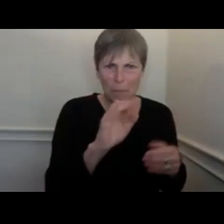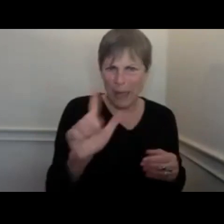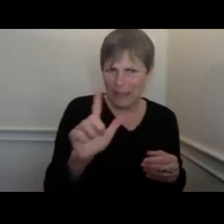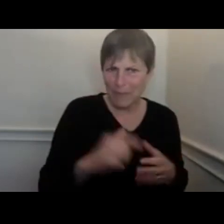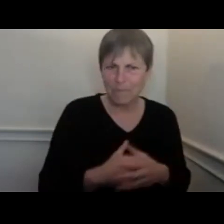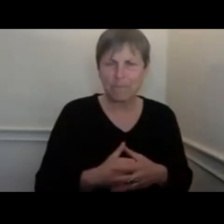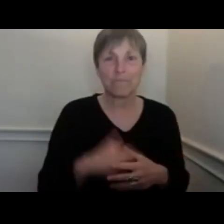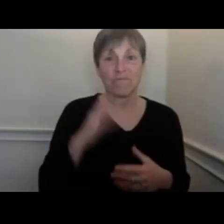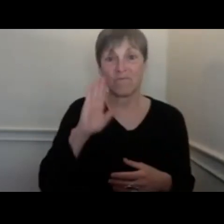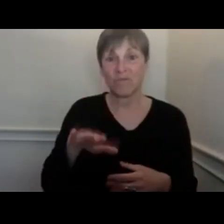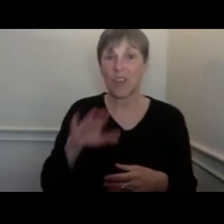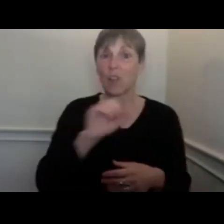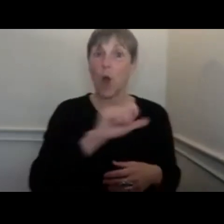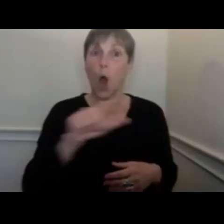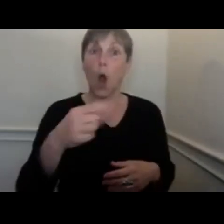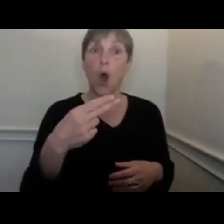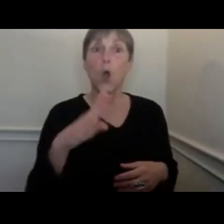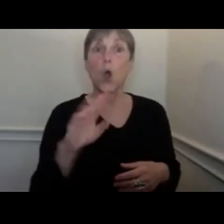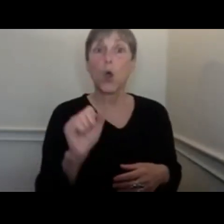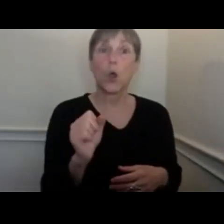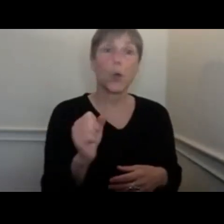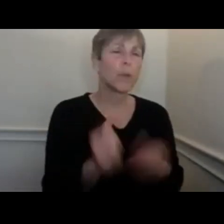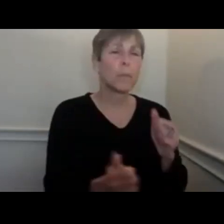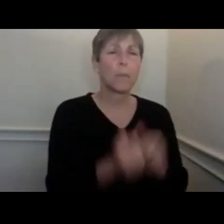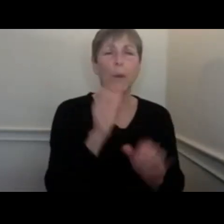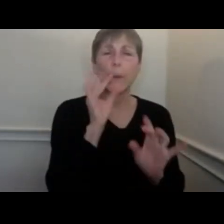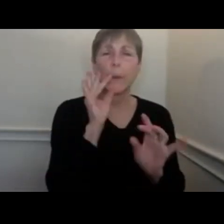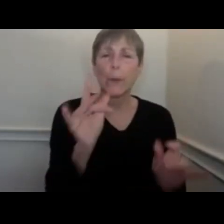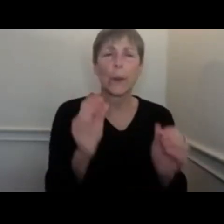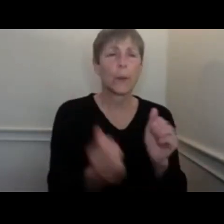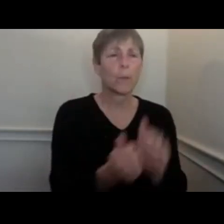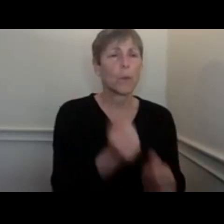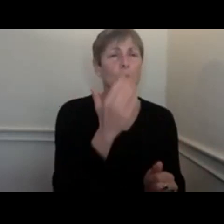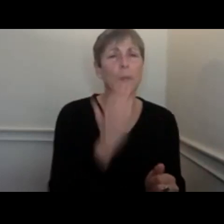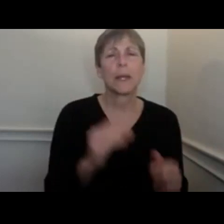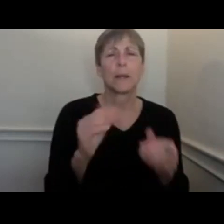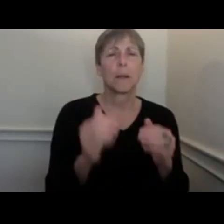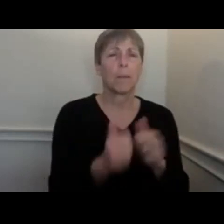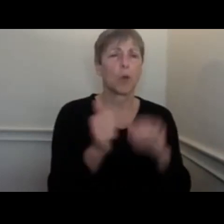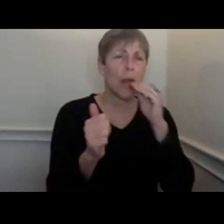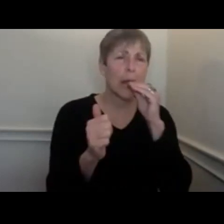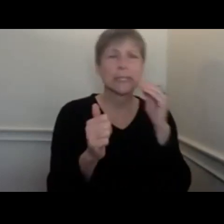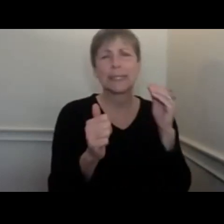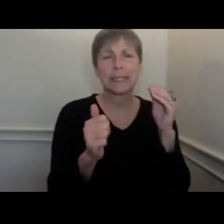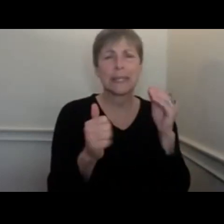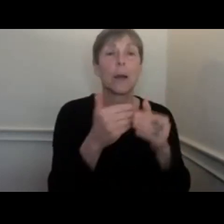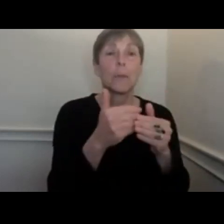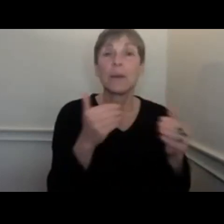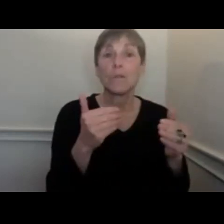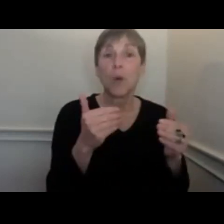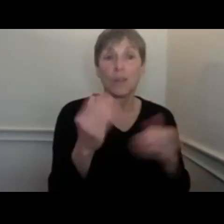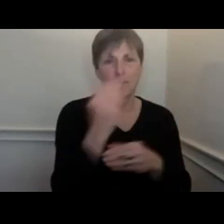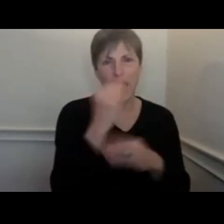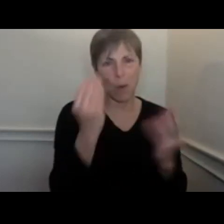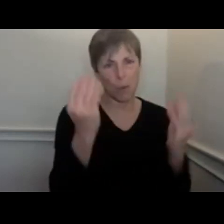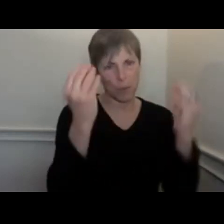all herbs are most flavorful, most sweet, most tender before they flower. And